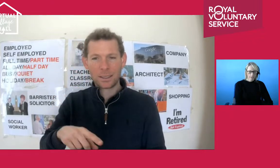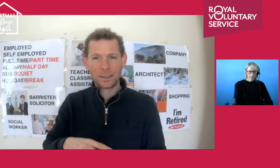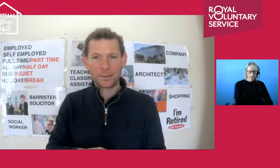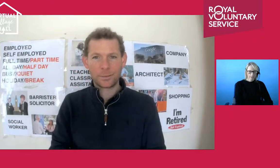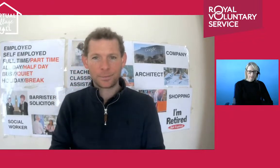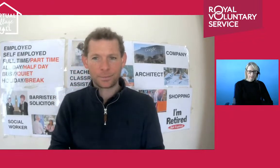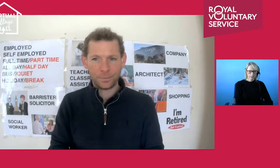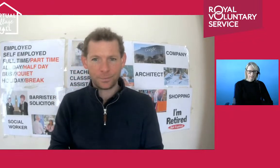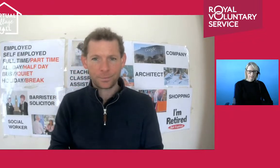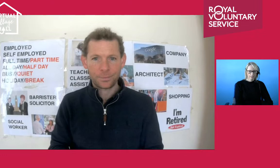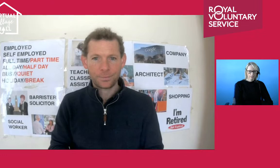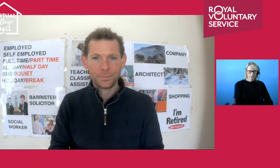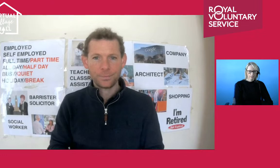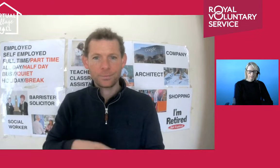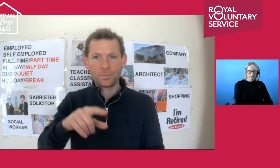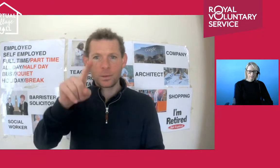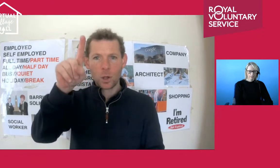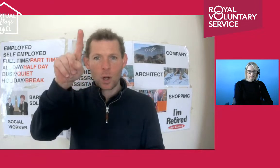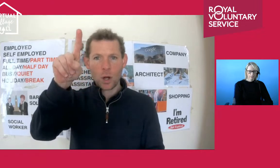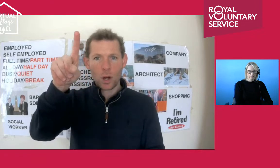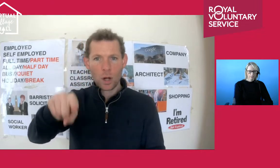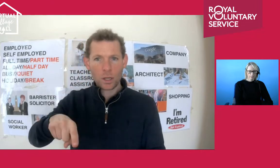All day.